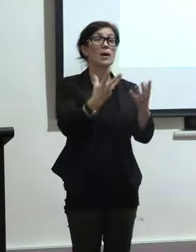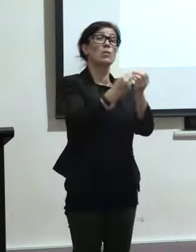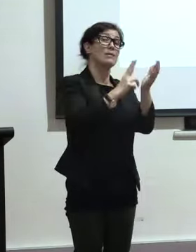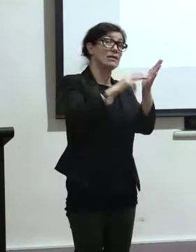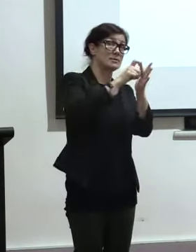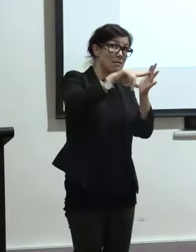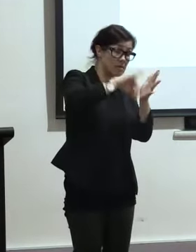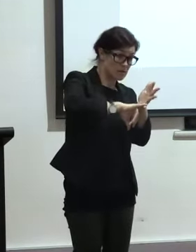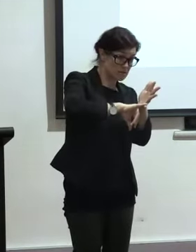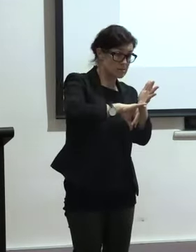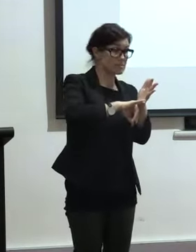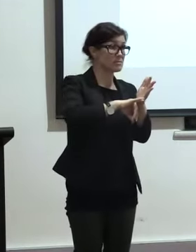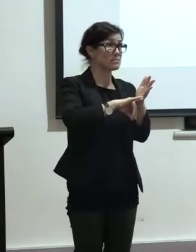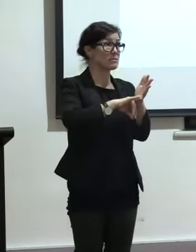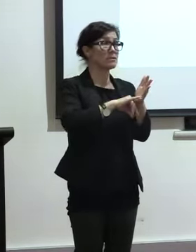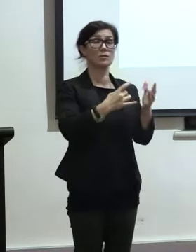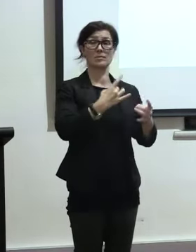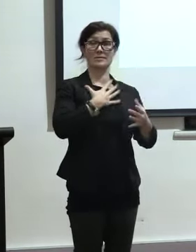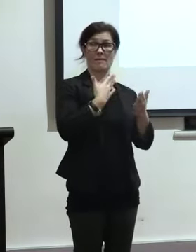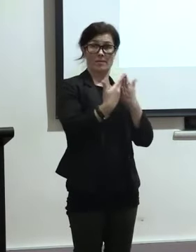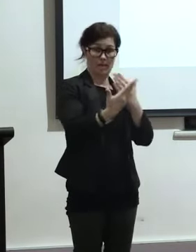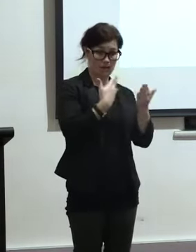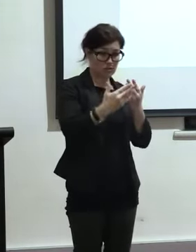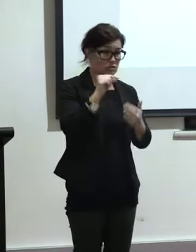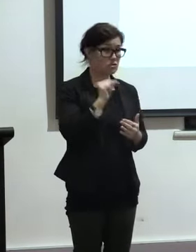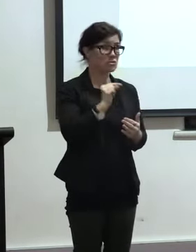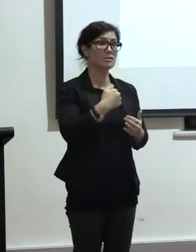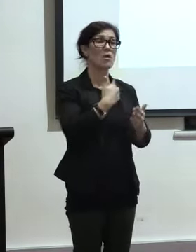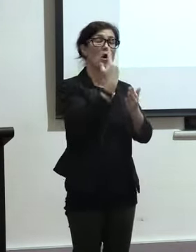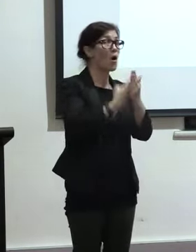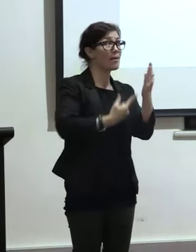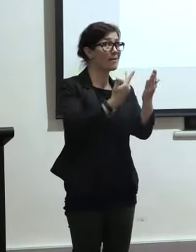NDIS, when you self-manage, you only claim